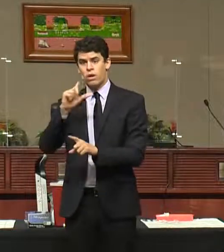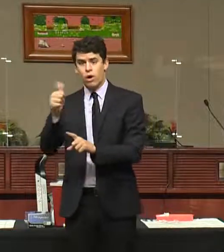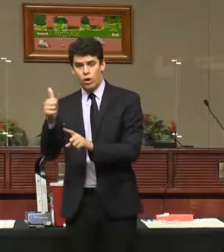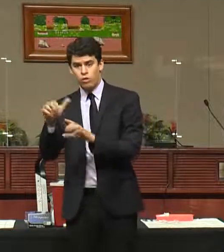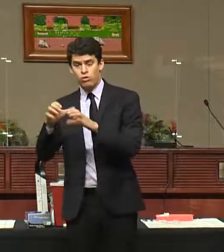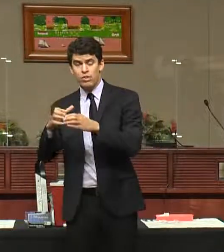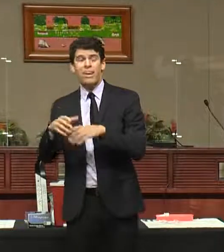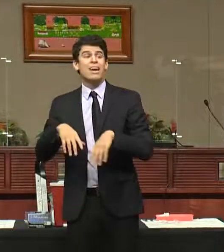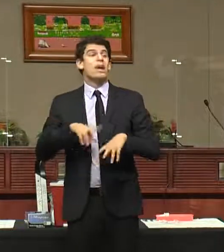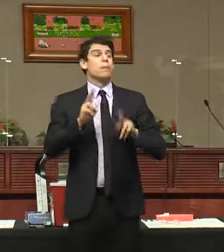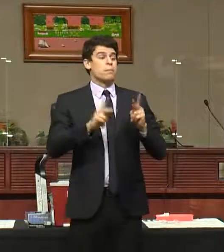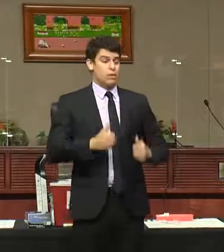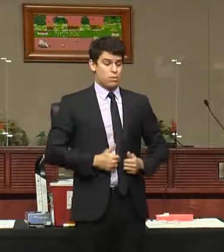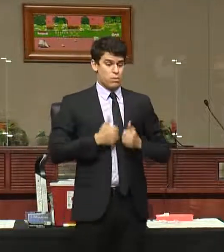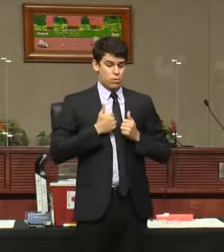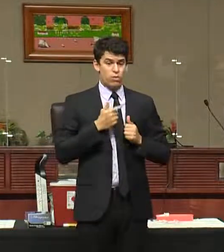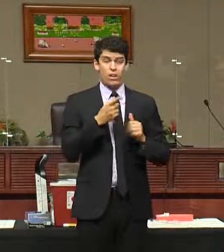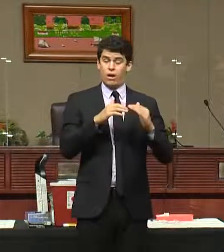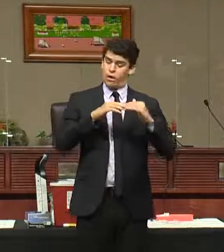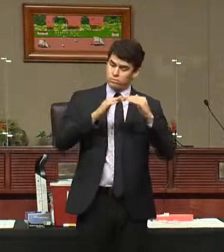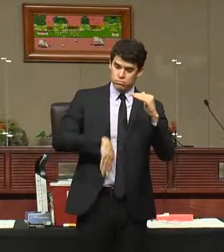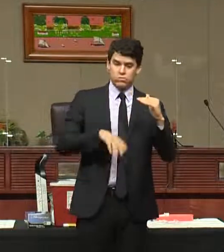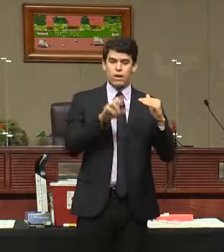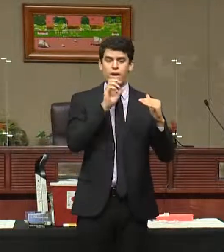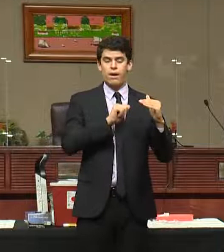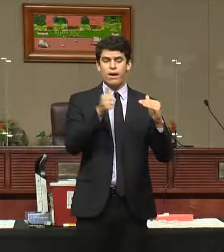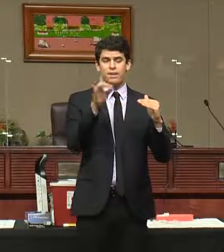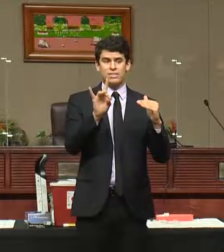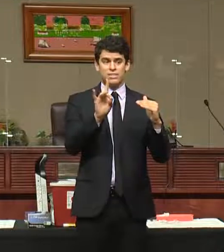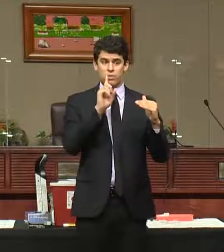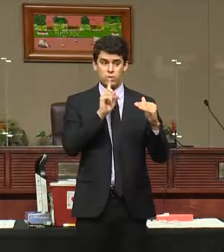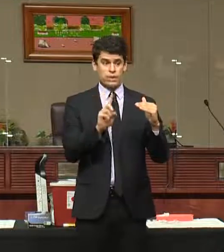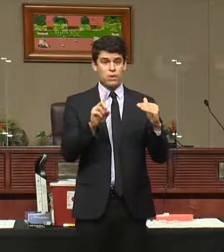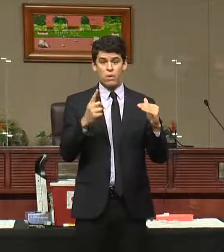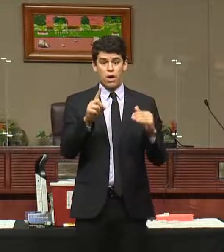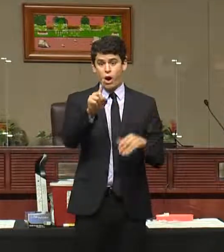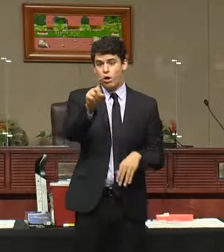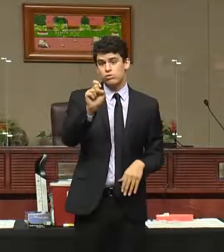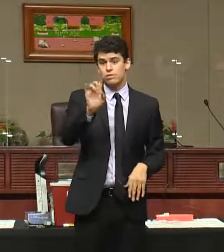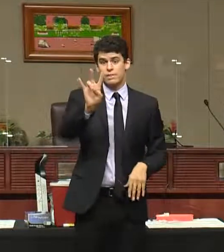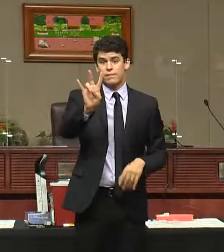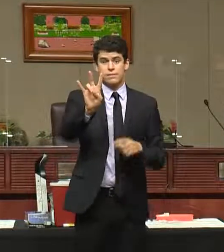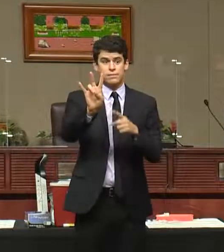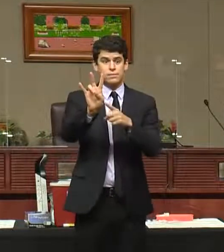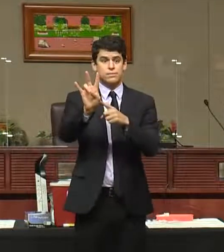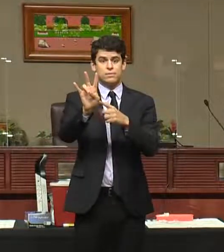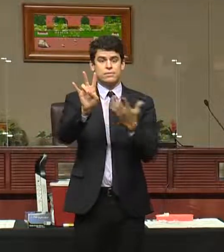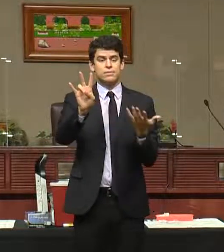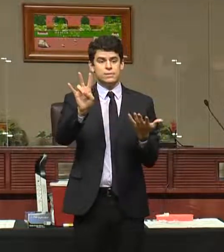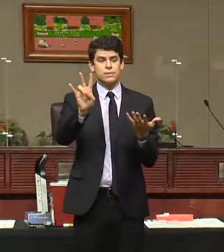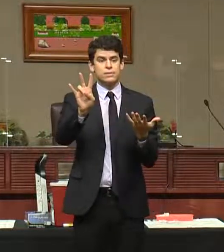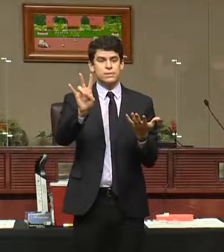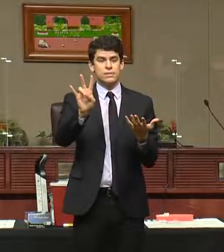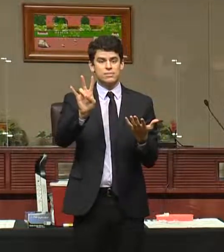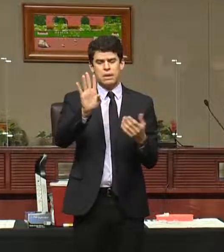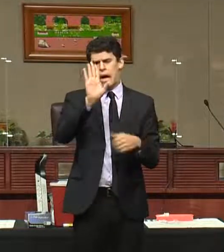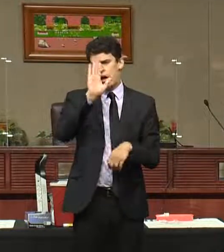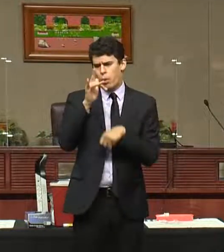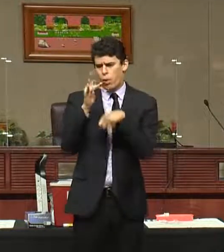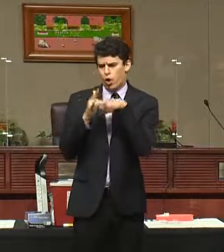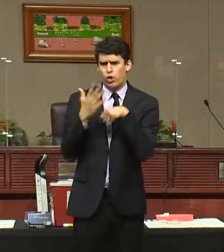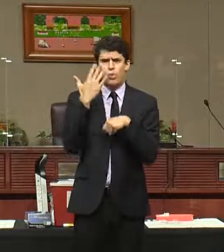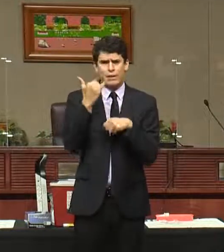Residents with serious completely under 18 is only 107. Of course, it's early for